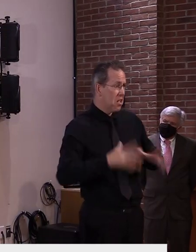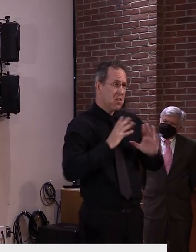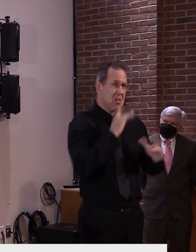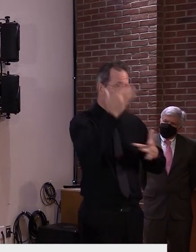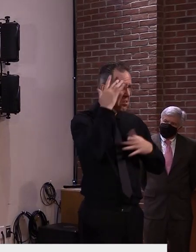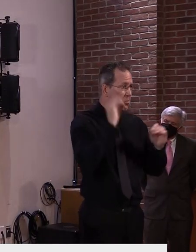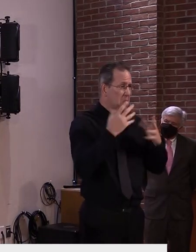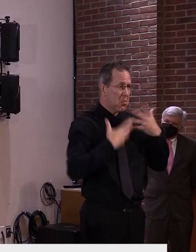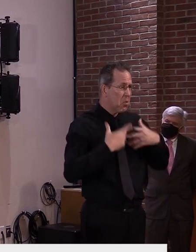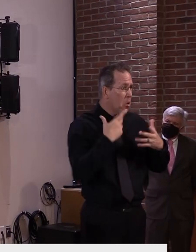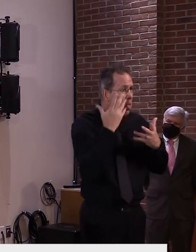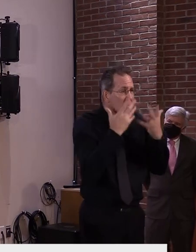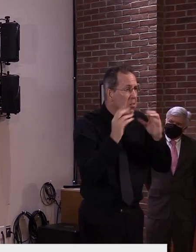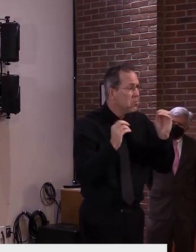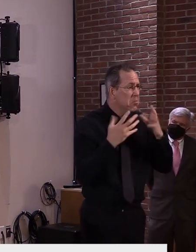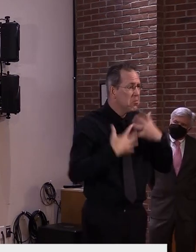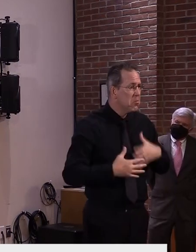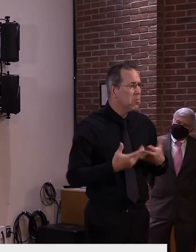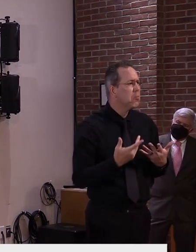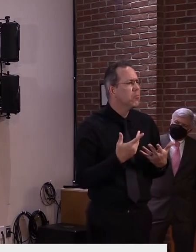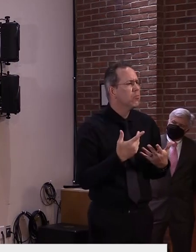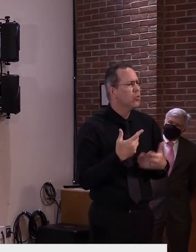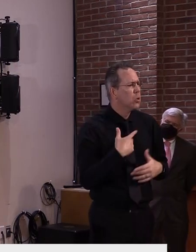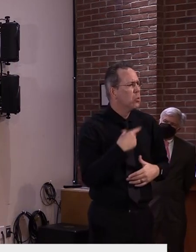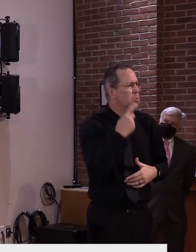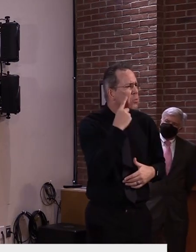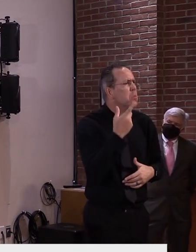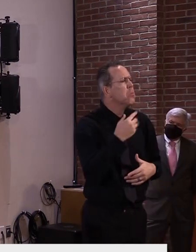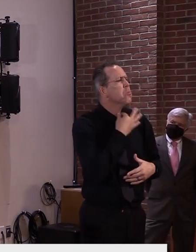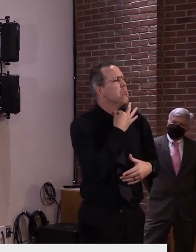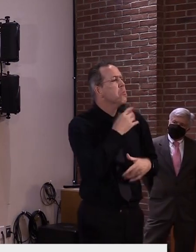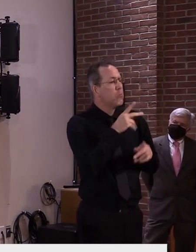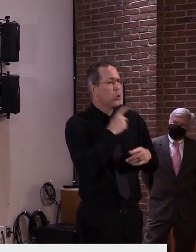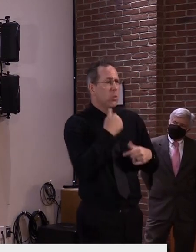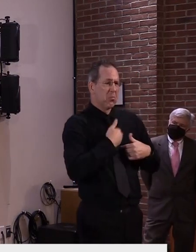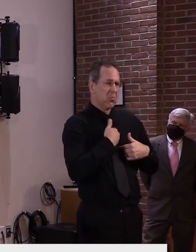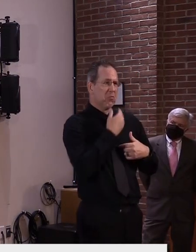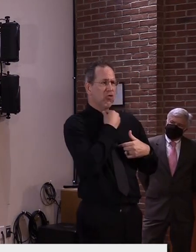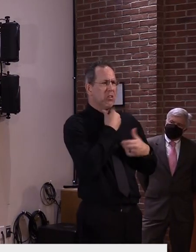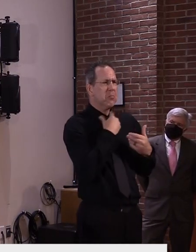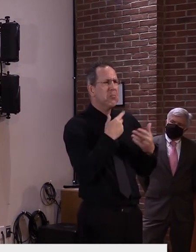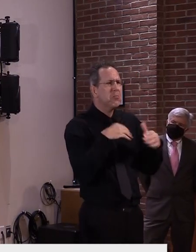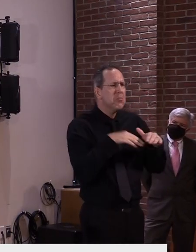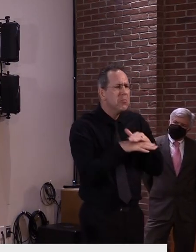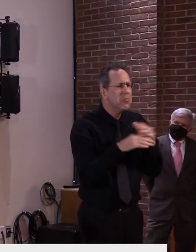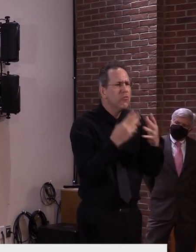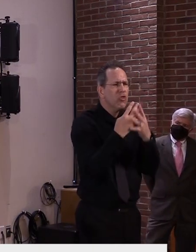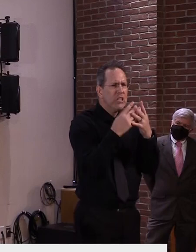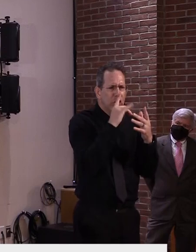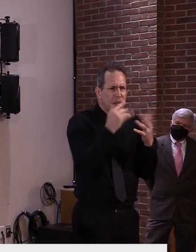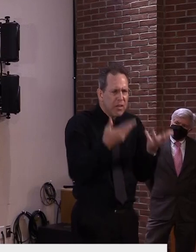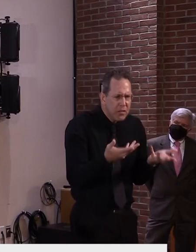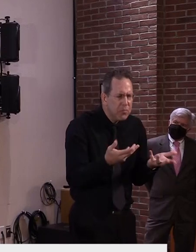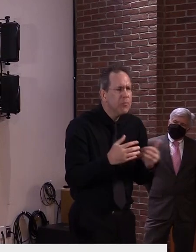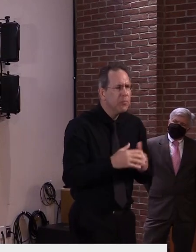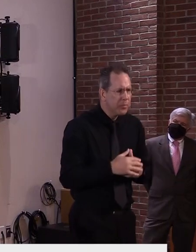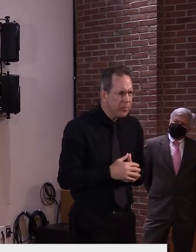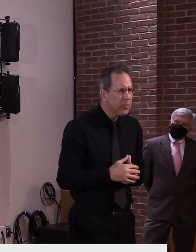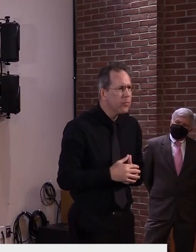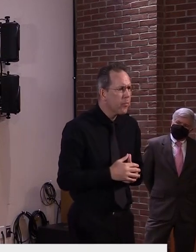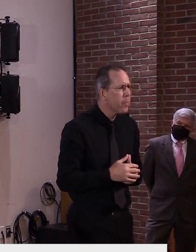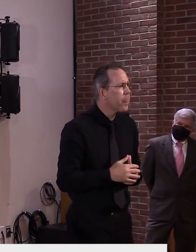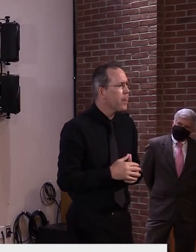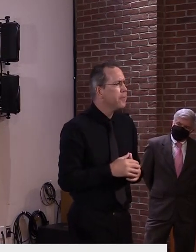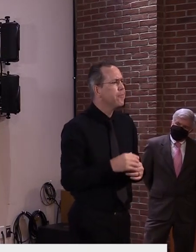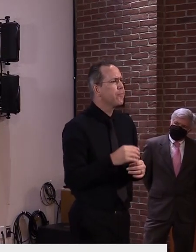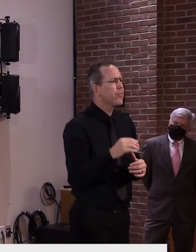have something or not? Similar to what we do when we advise people to have mammograms or to have colonoscopies or what have